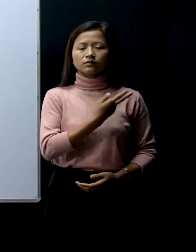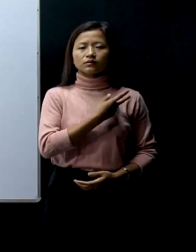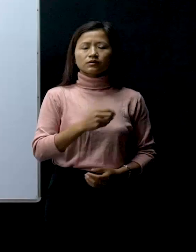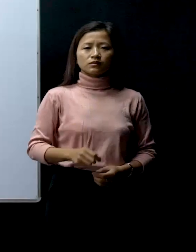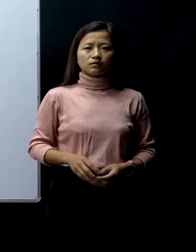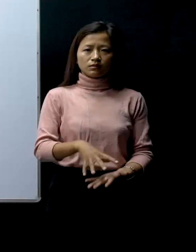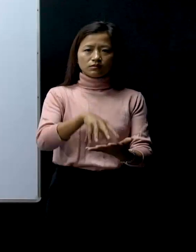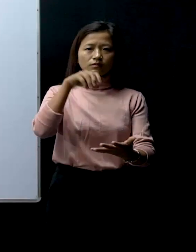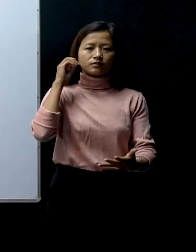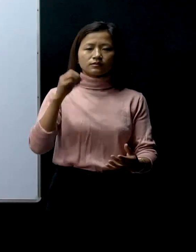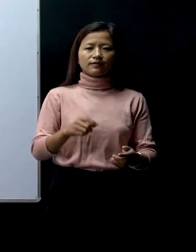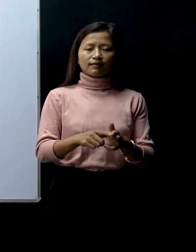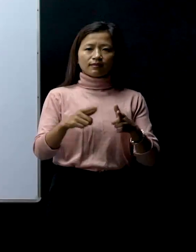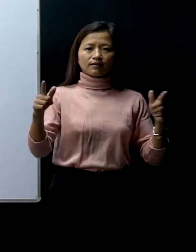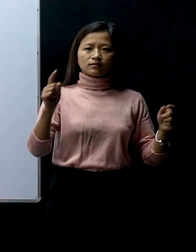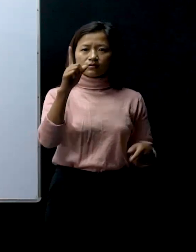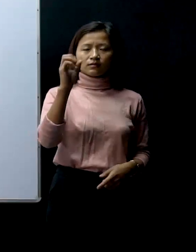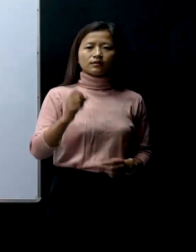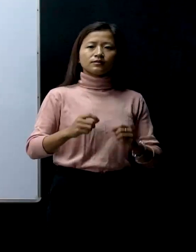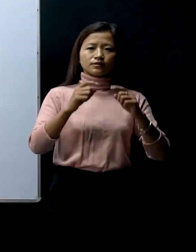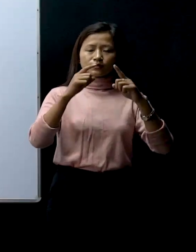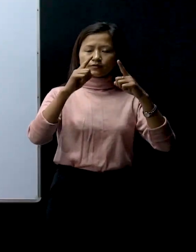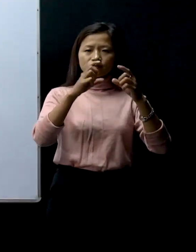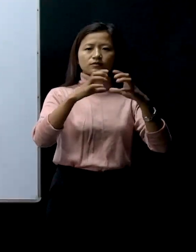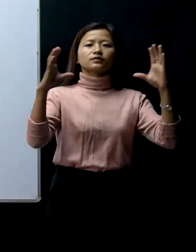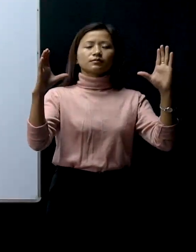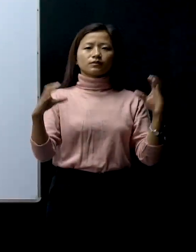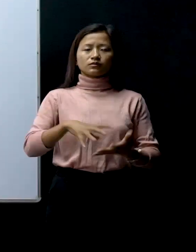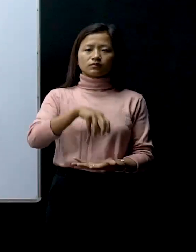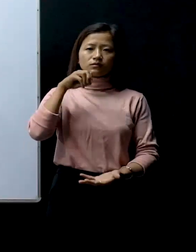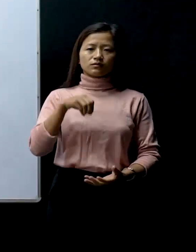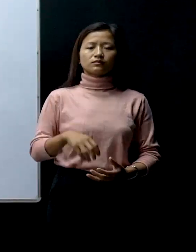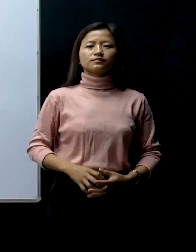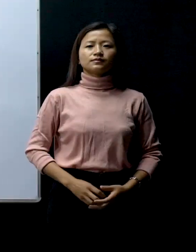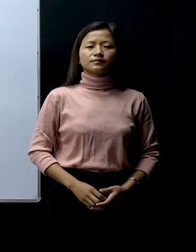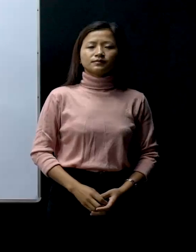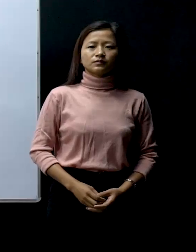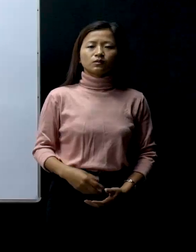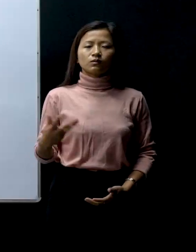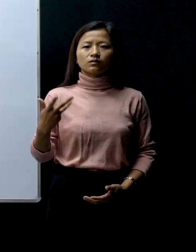tangent related the circle. Tangent. What is tangent?